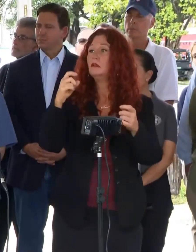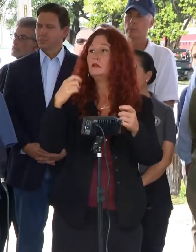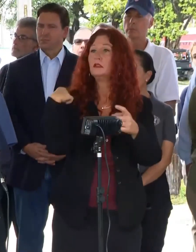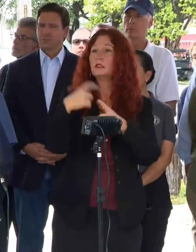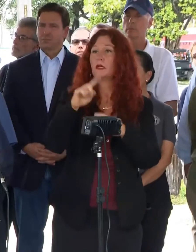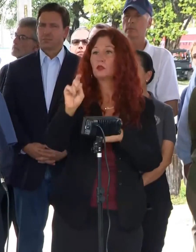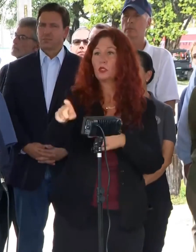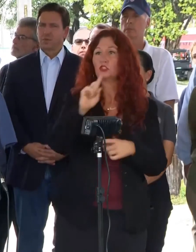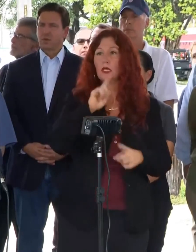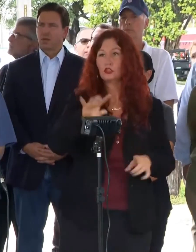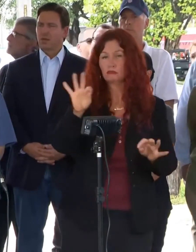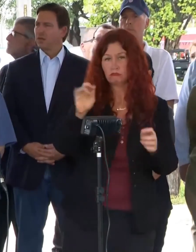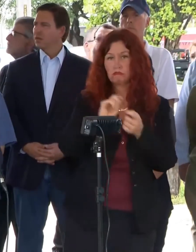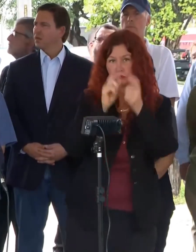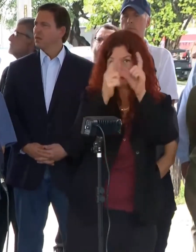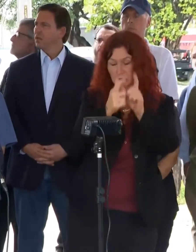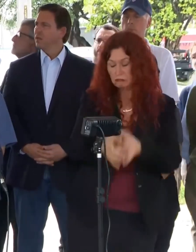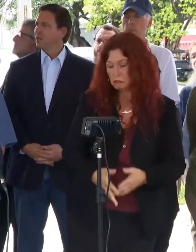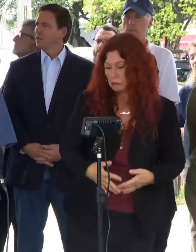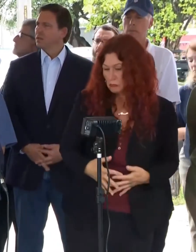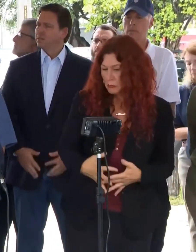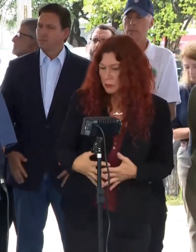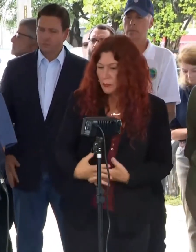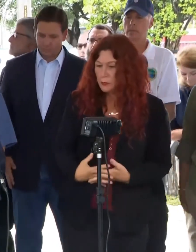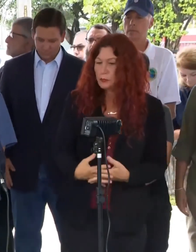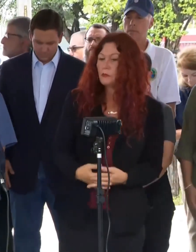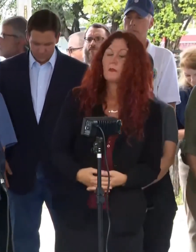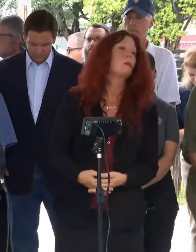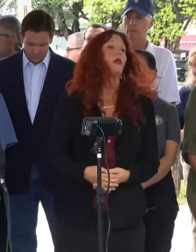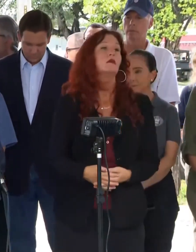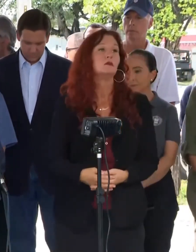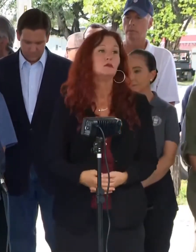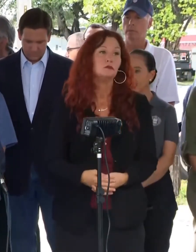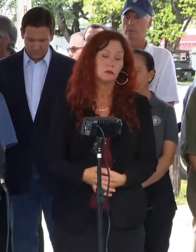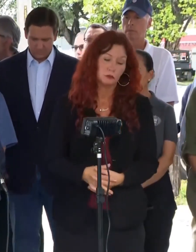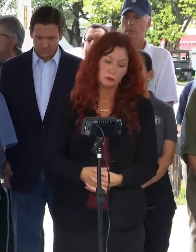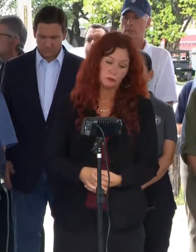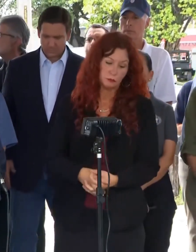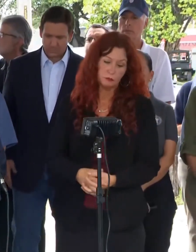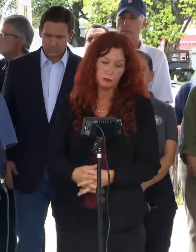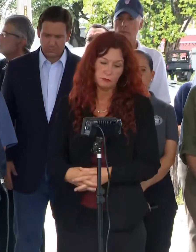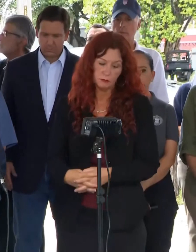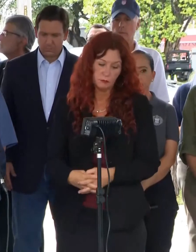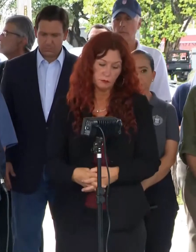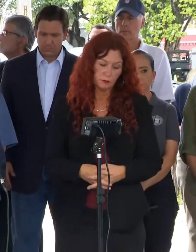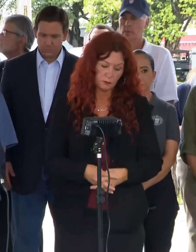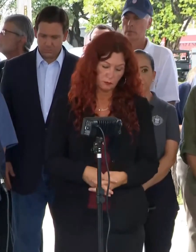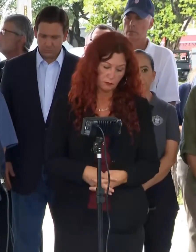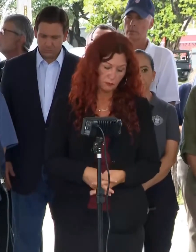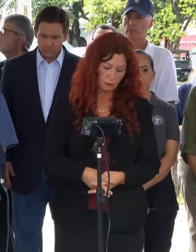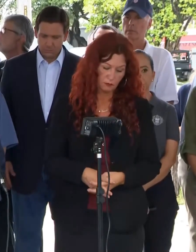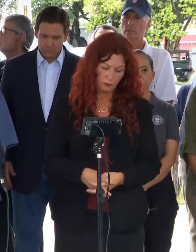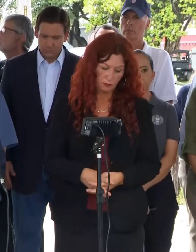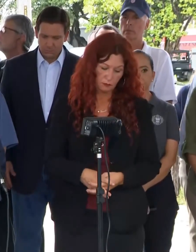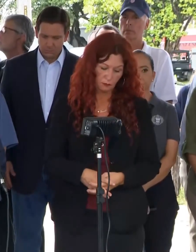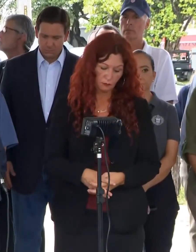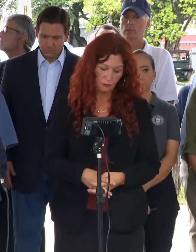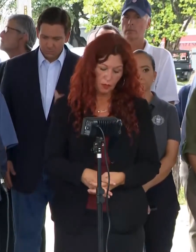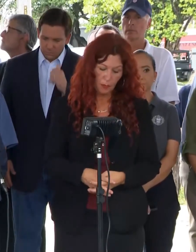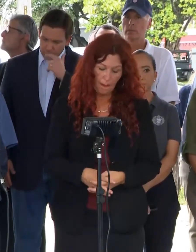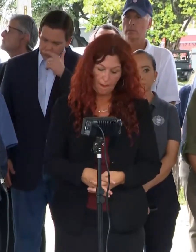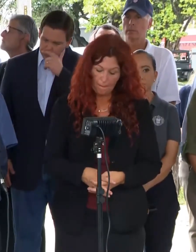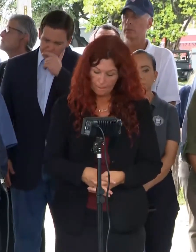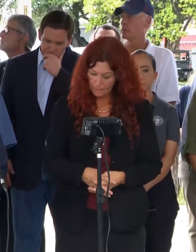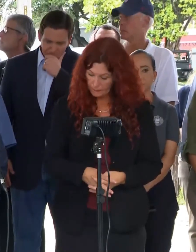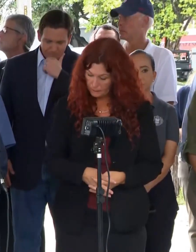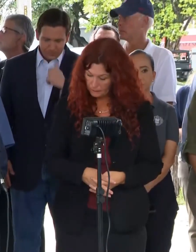Sí, que estamos con recursos suficientes para todo lo que necesitamos y los que están aquí esperando para ayudarnos